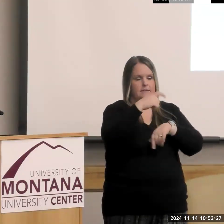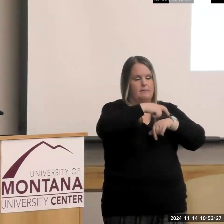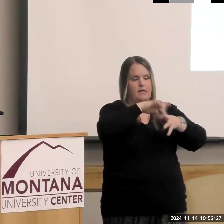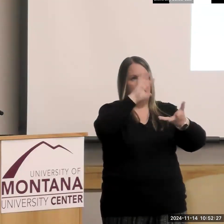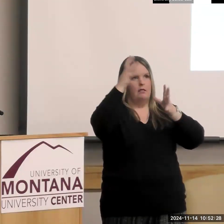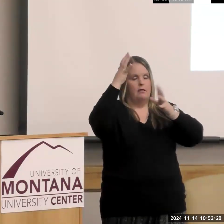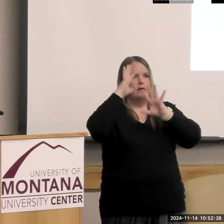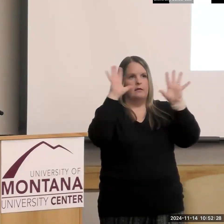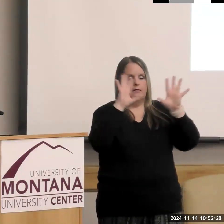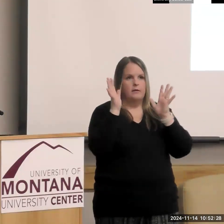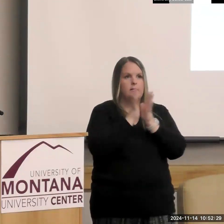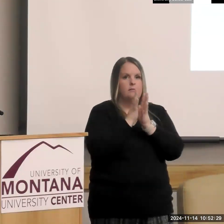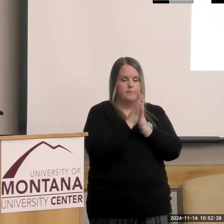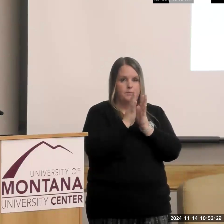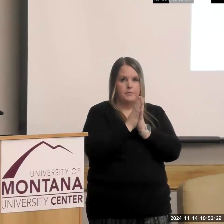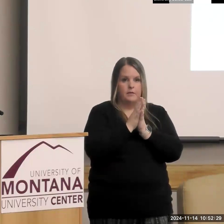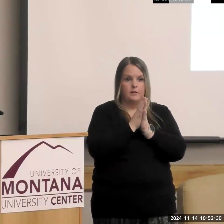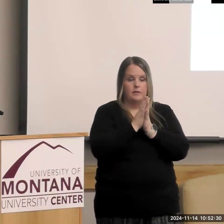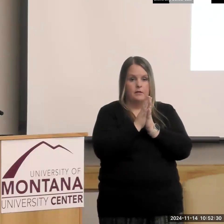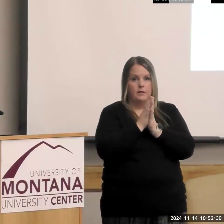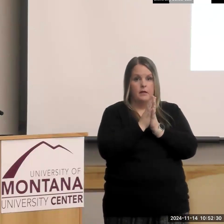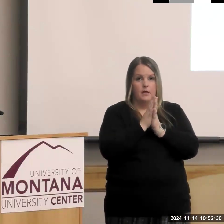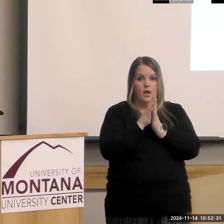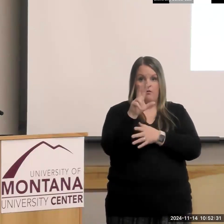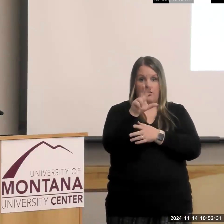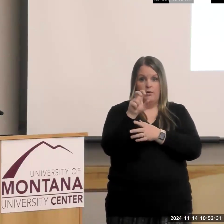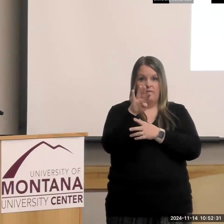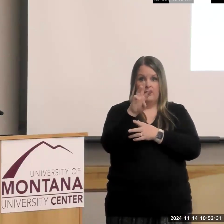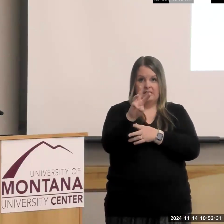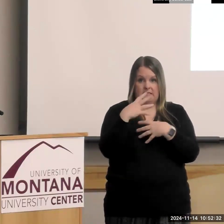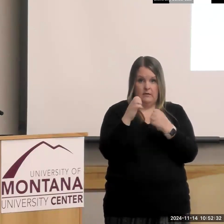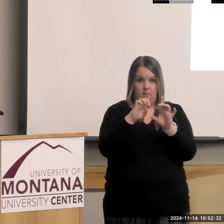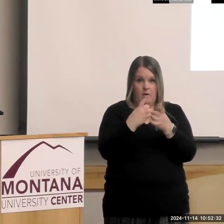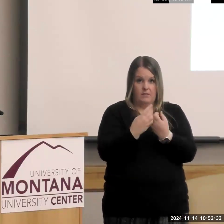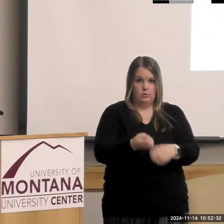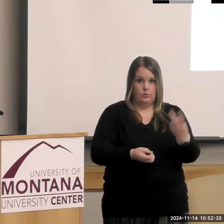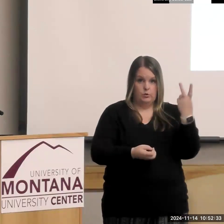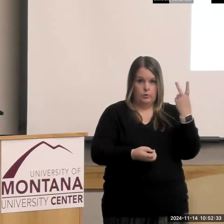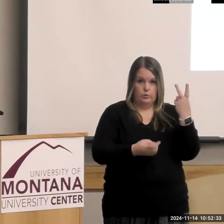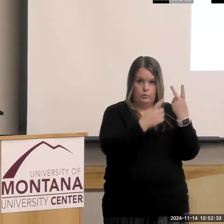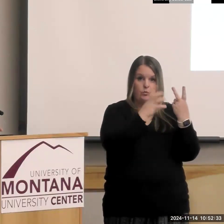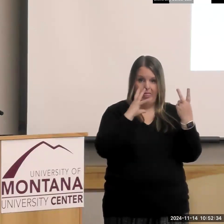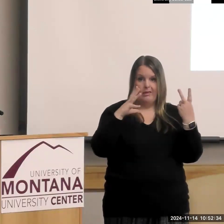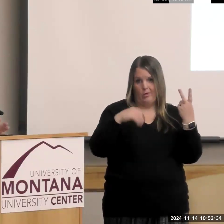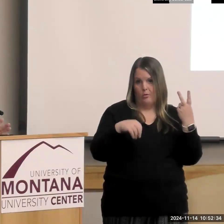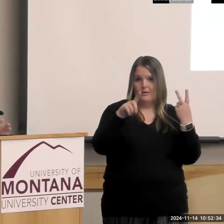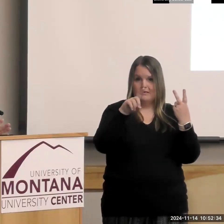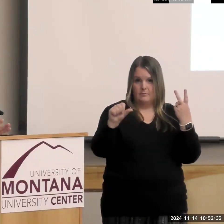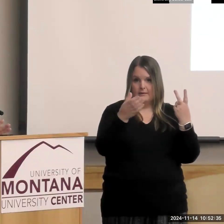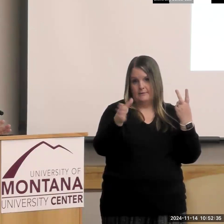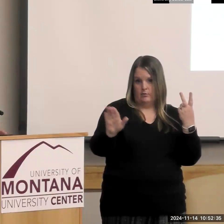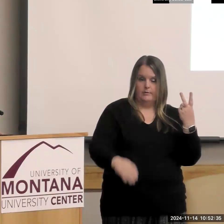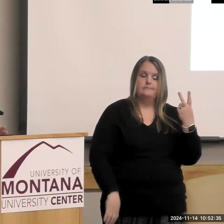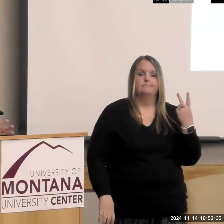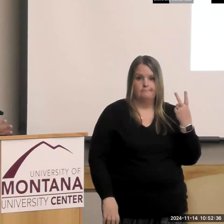ours. 2 of the 346 health departments included a section on disabilities in general, right?